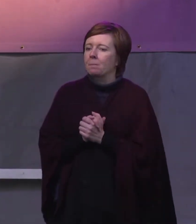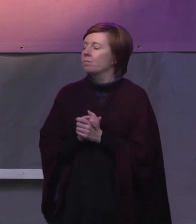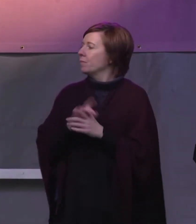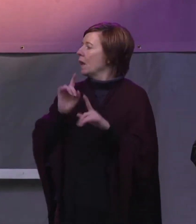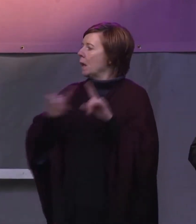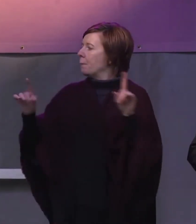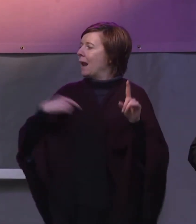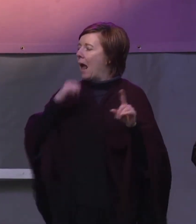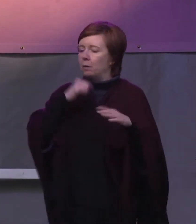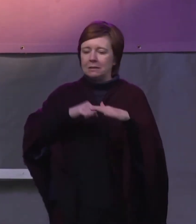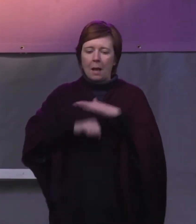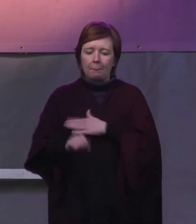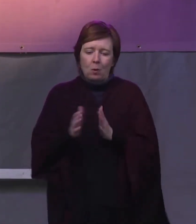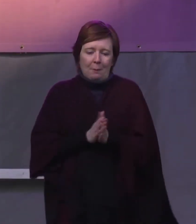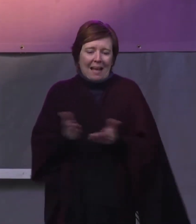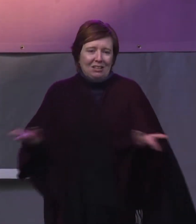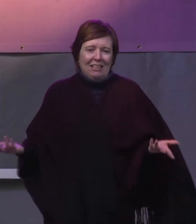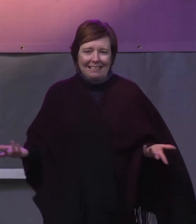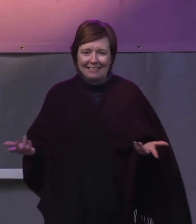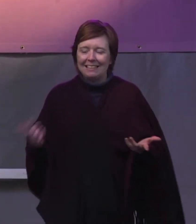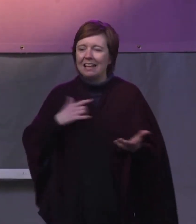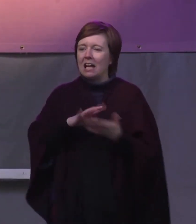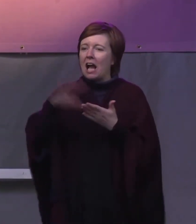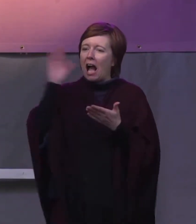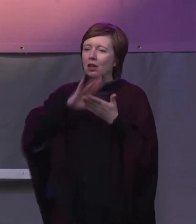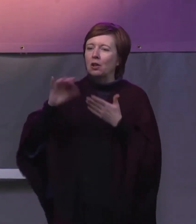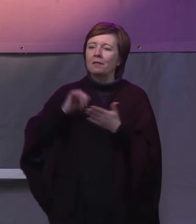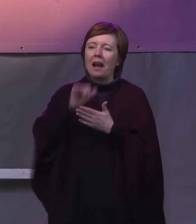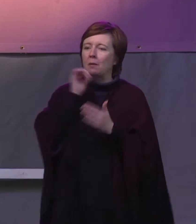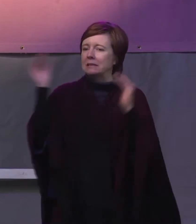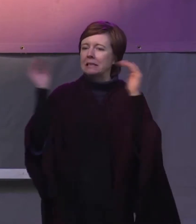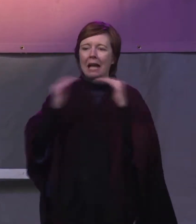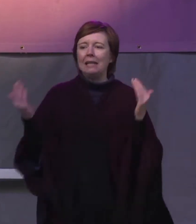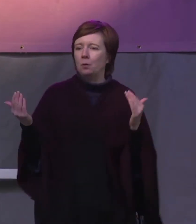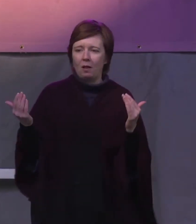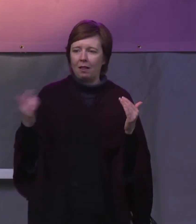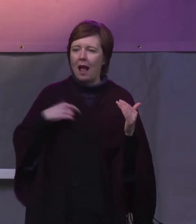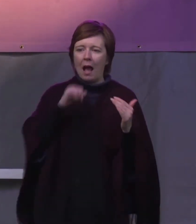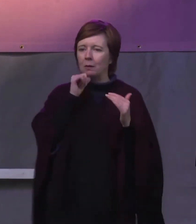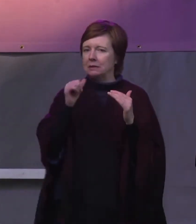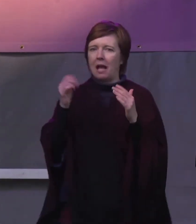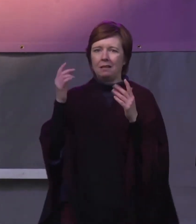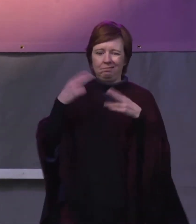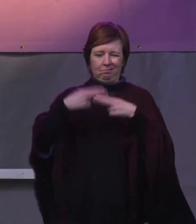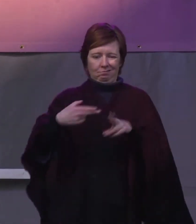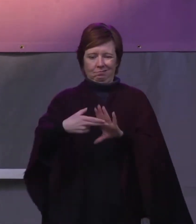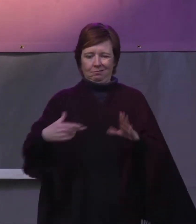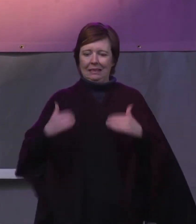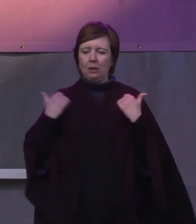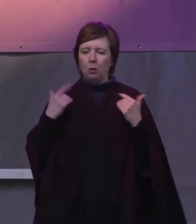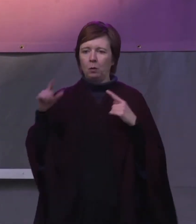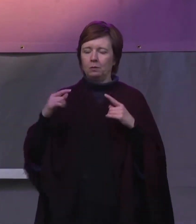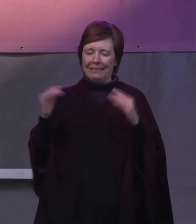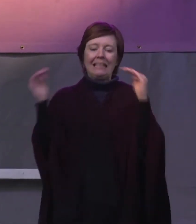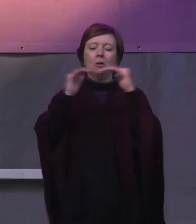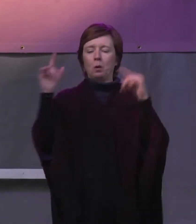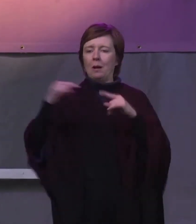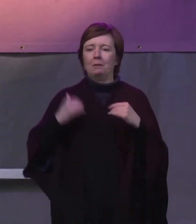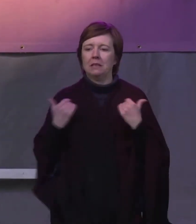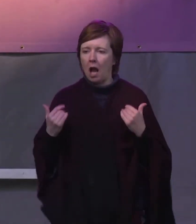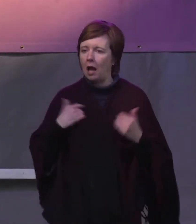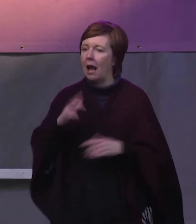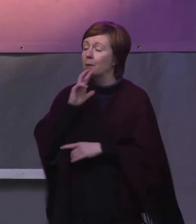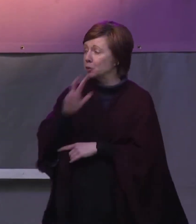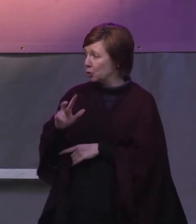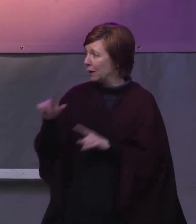I was not born passionate. I learned that I was not considered equal at a young age. I was 3 years